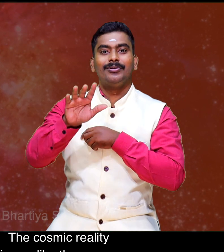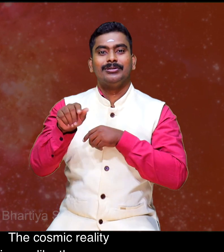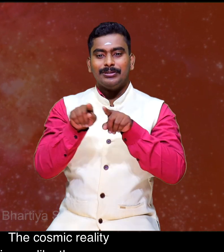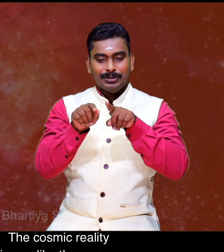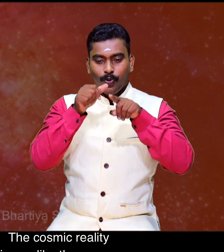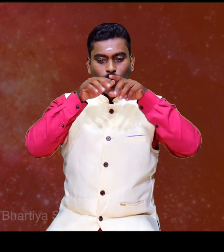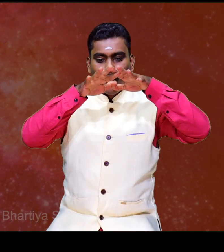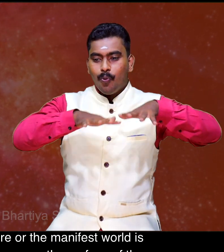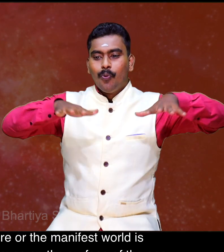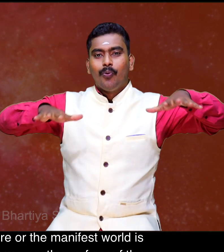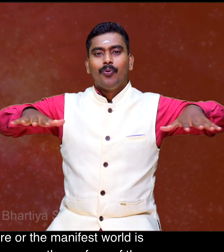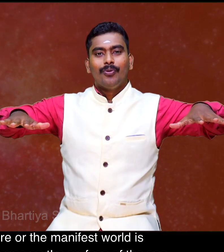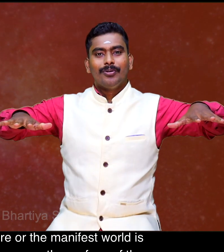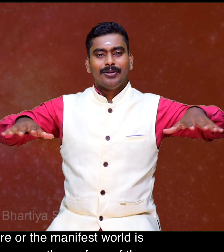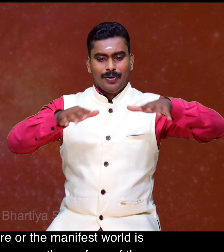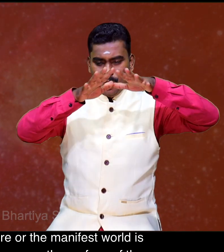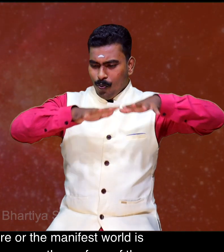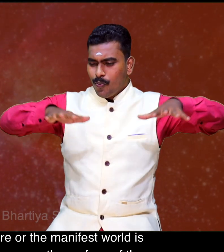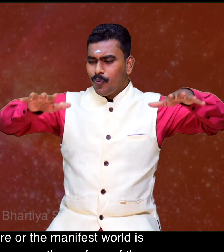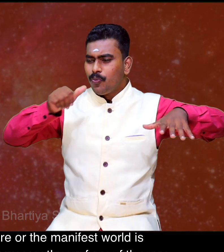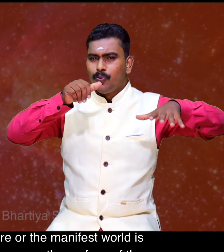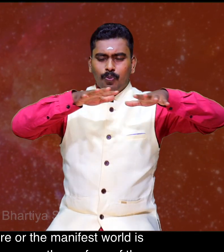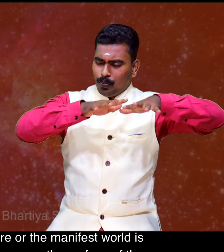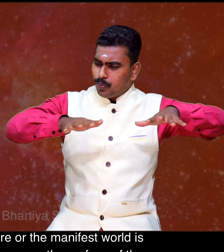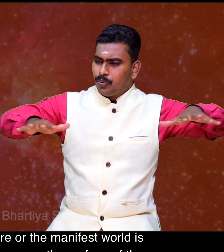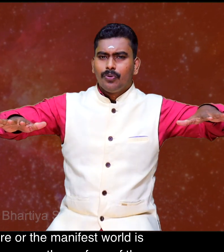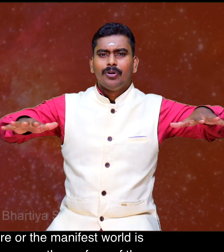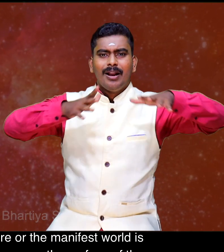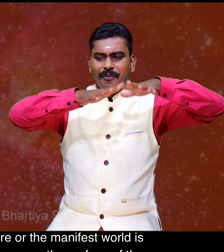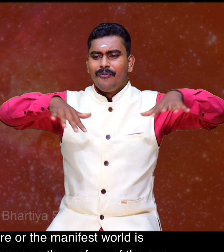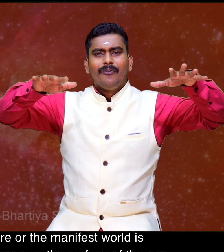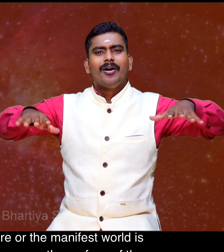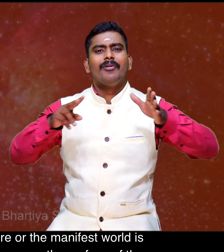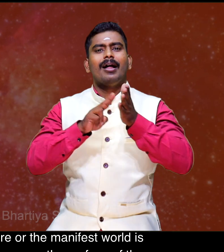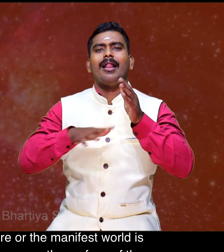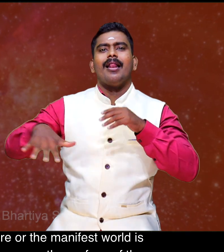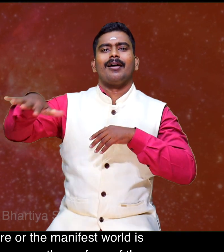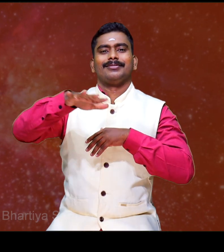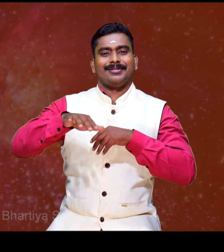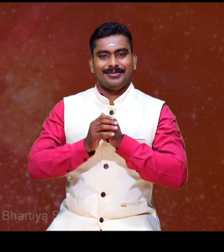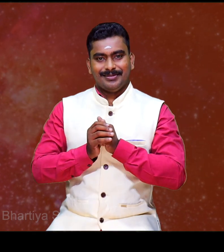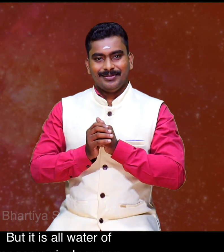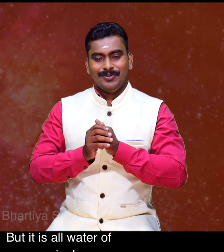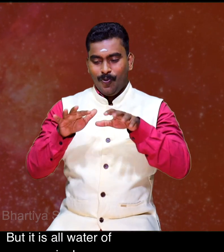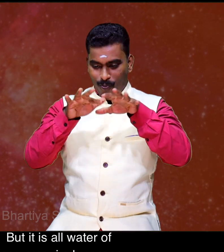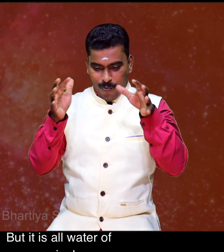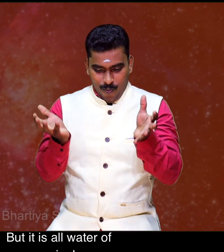ocean. Nature or the manifest world is like the waves on the surface of the sea. But it is